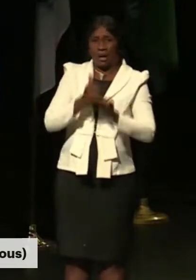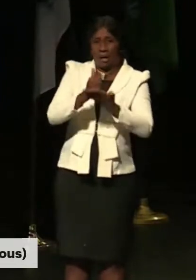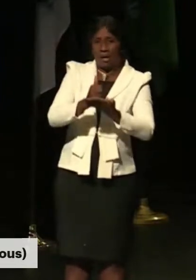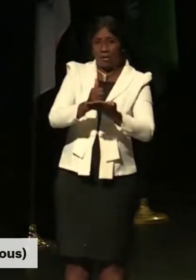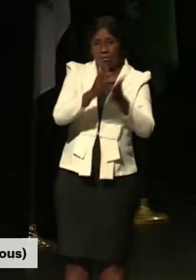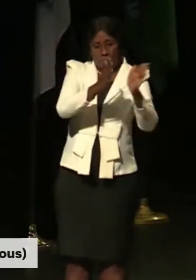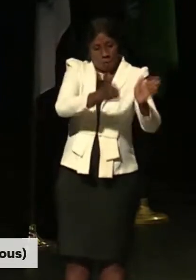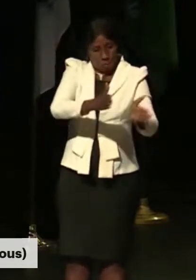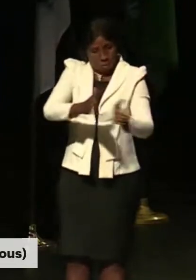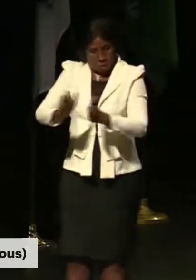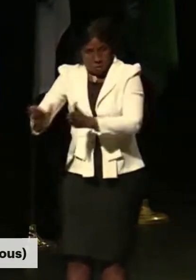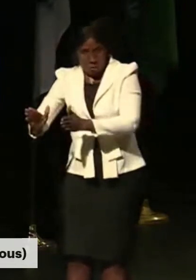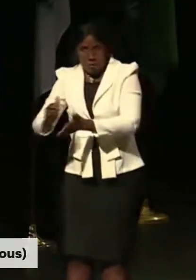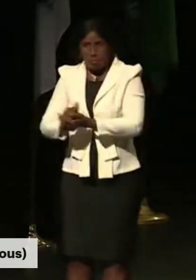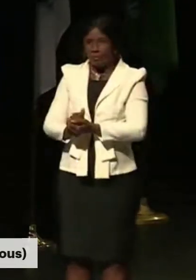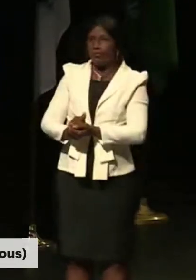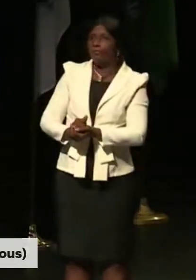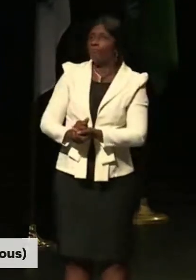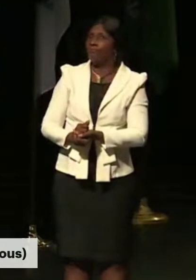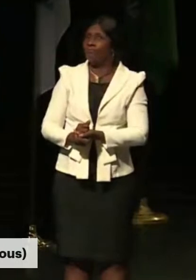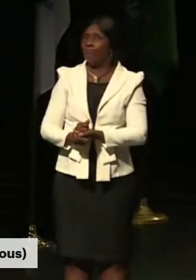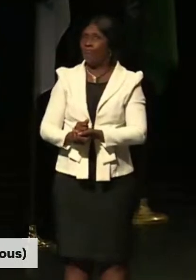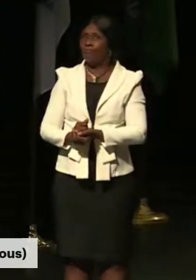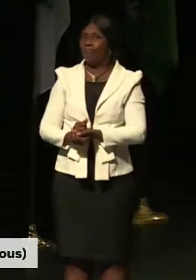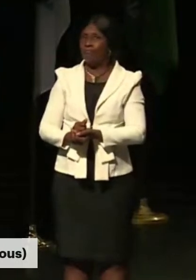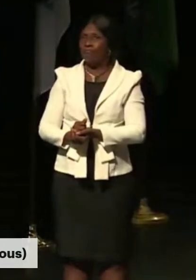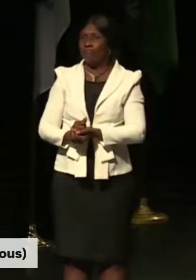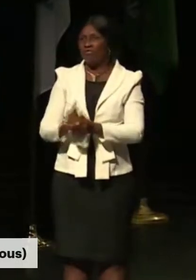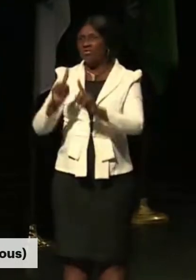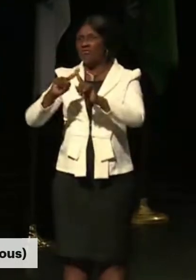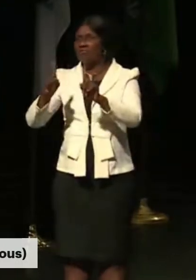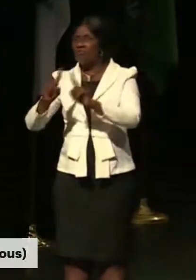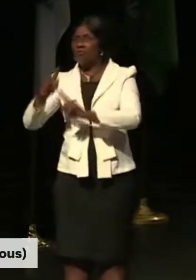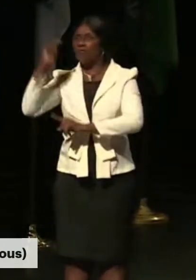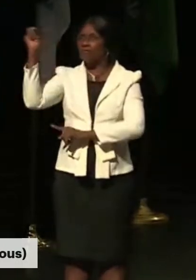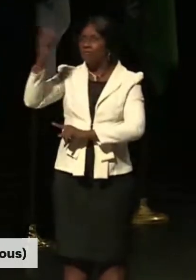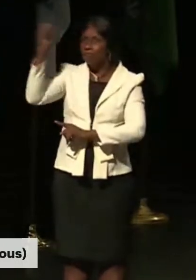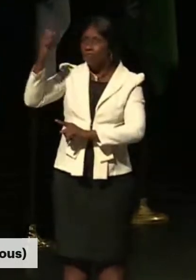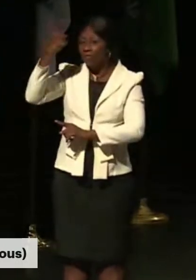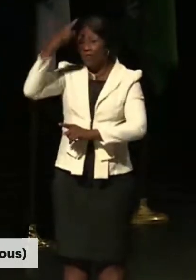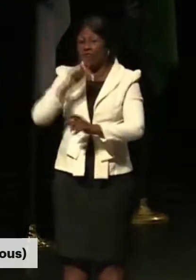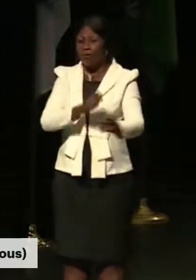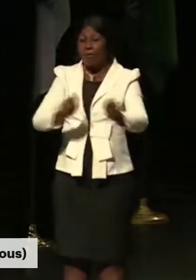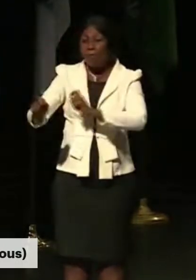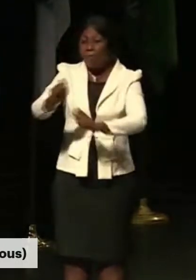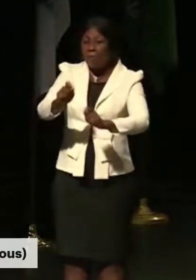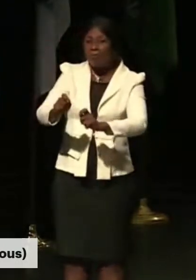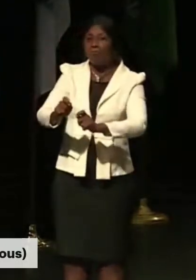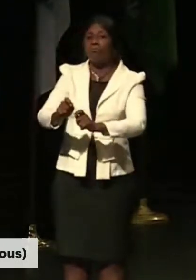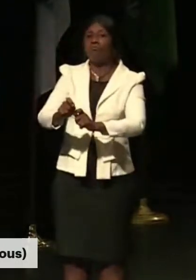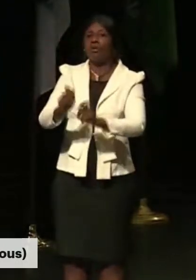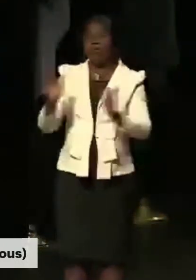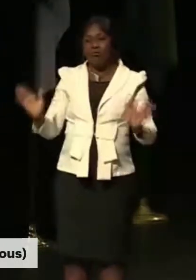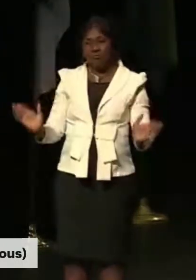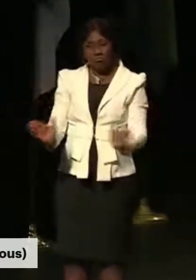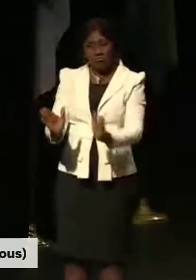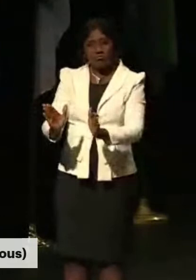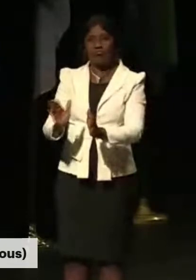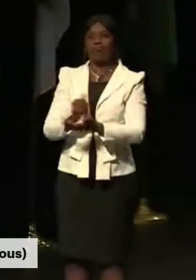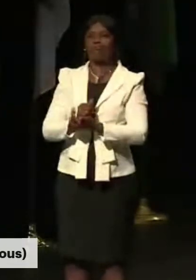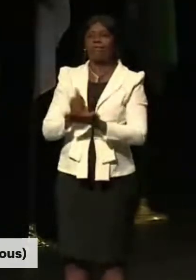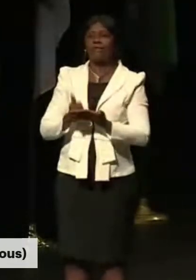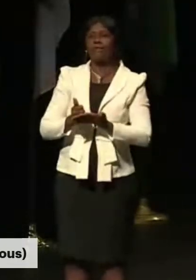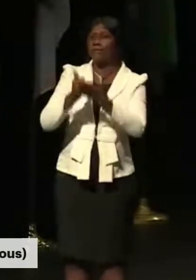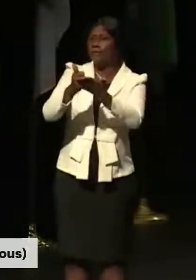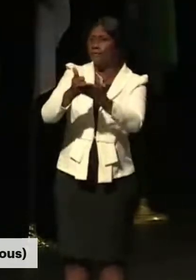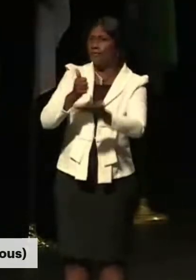band's performances at the La Folle Journée de Nantes Festival in France from 2008 to 2020, as well as